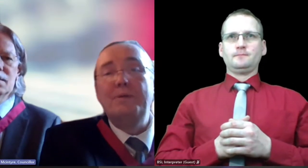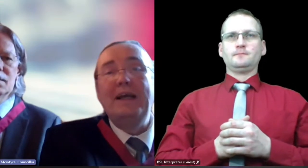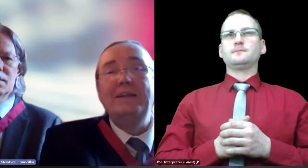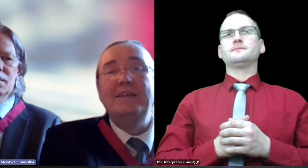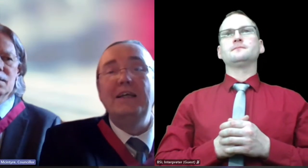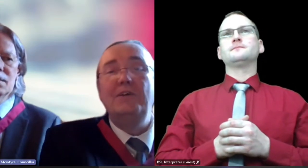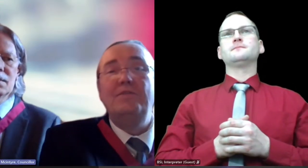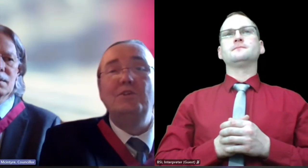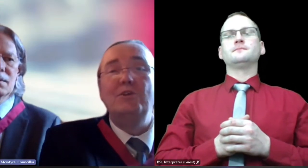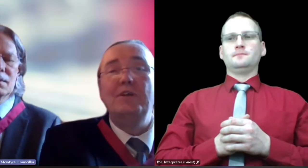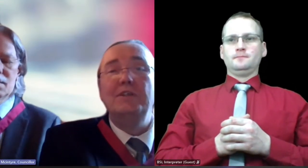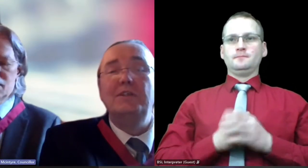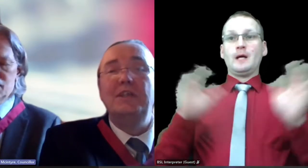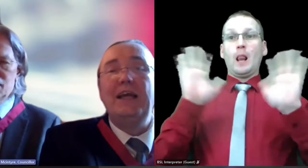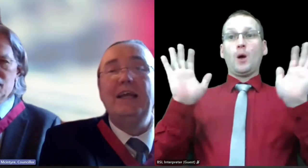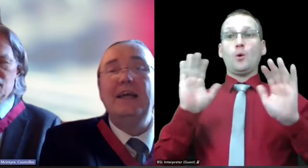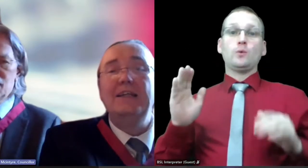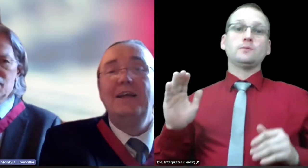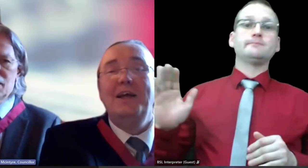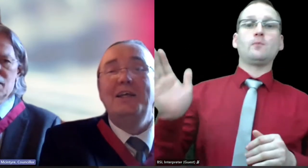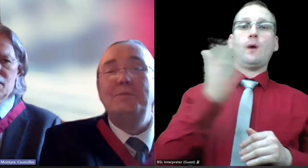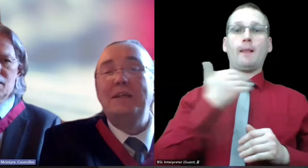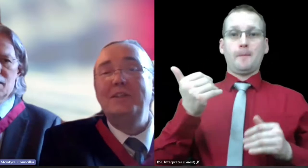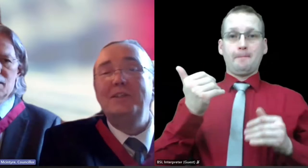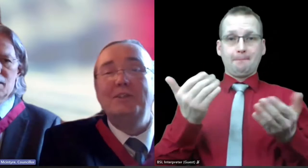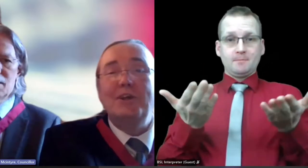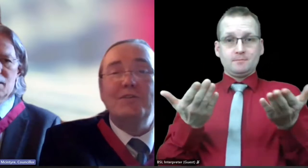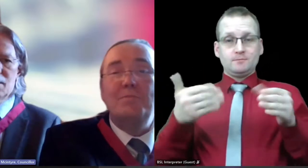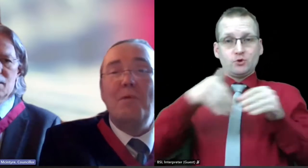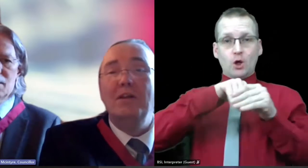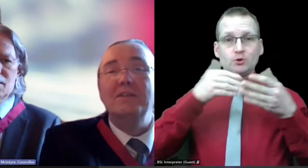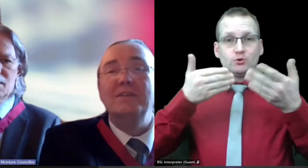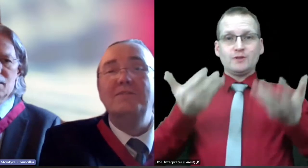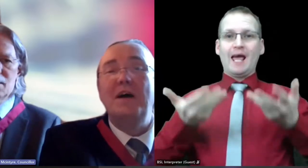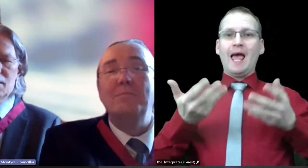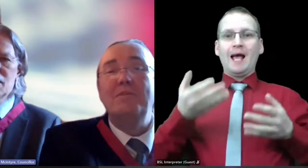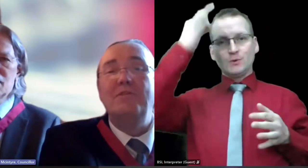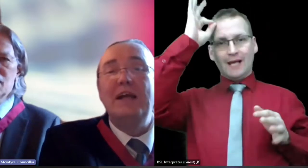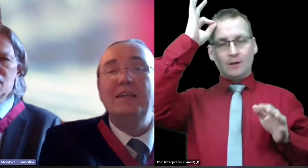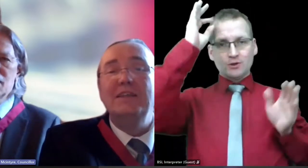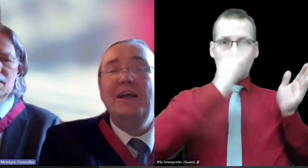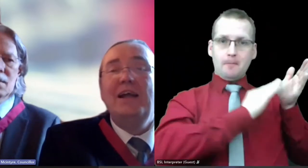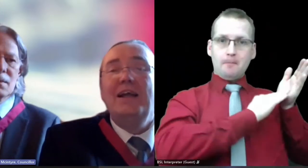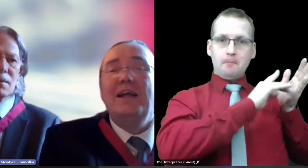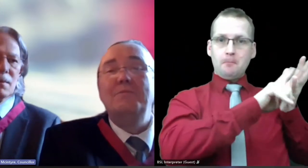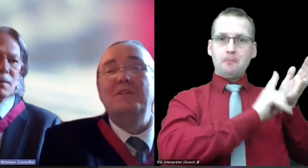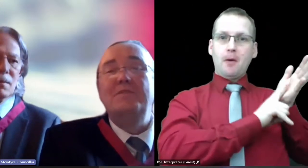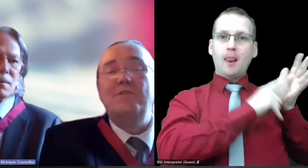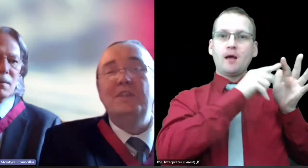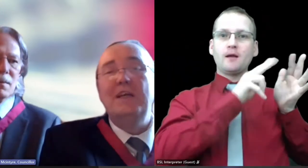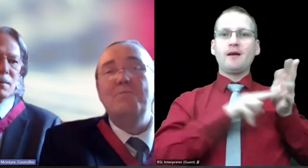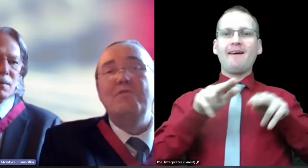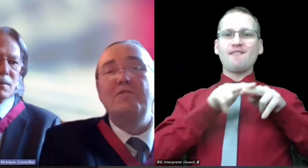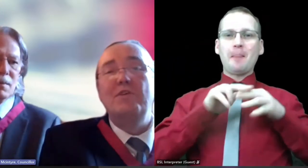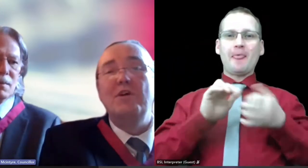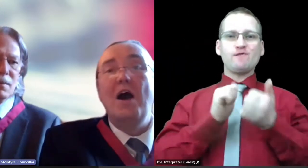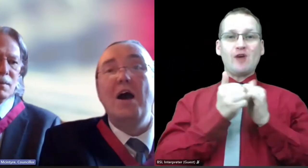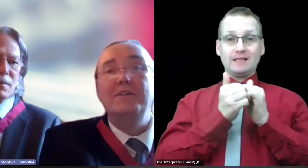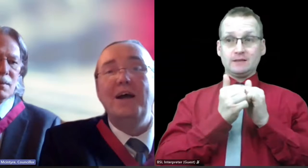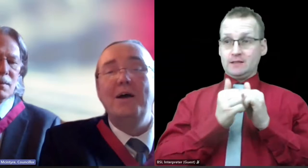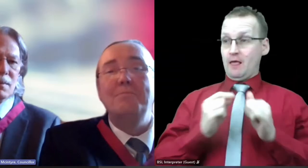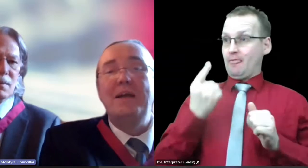Hello, everybody. Thank you for joining us today, and especially to Councillor Mullins' family and friends. This is the first time we've